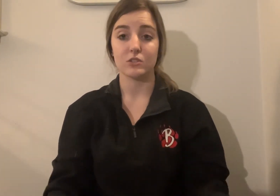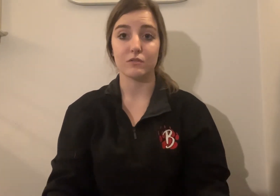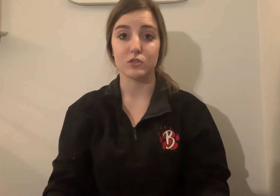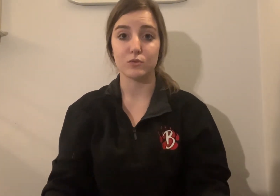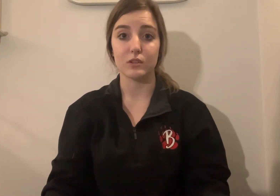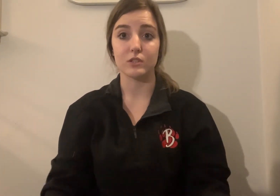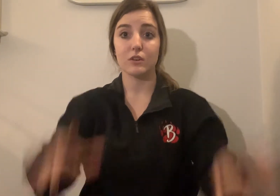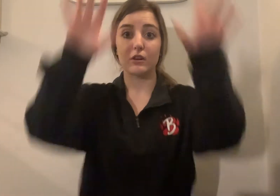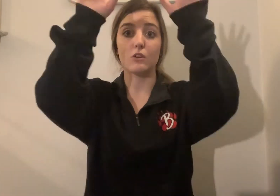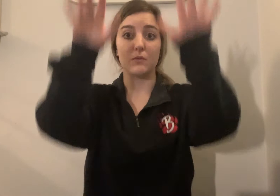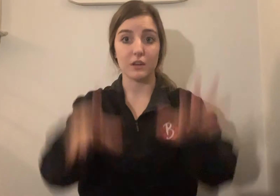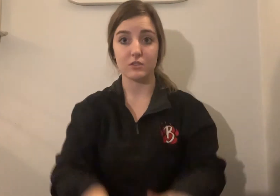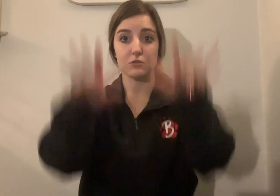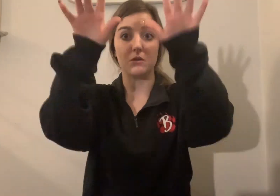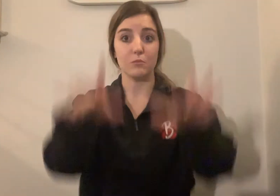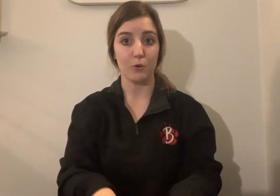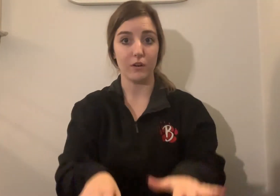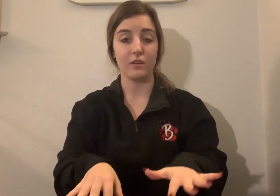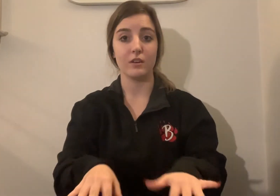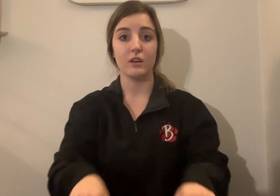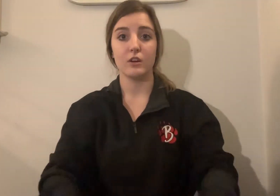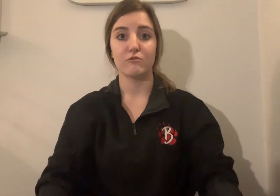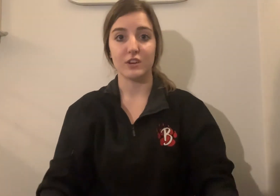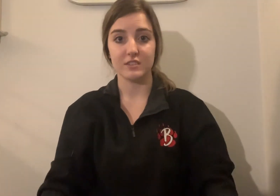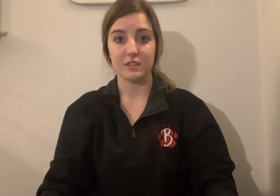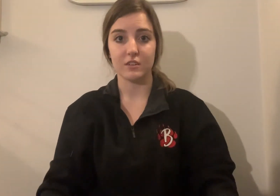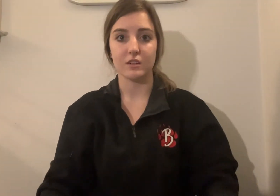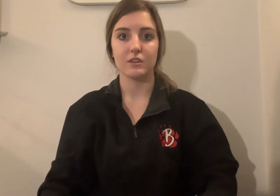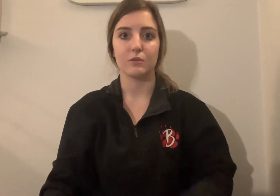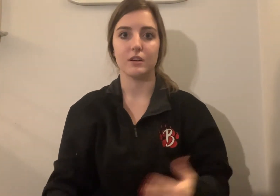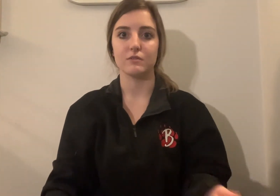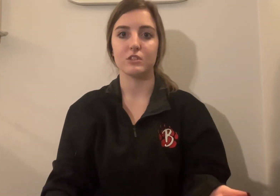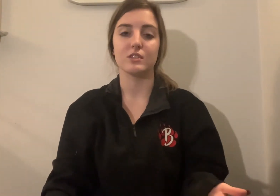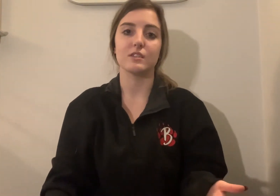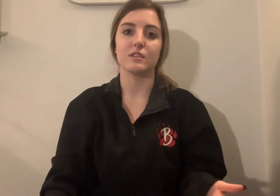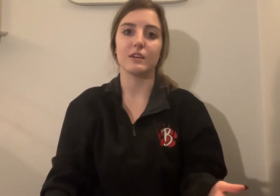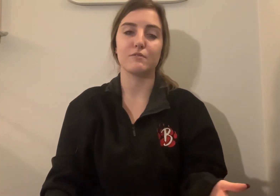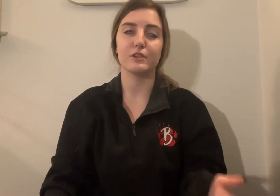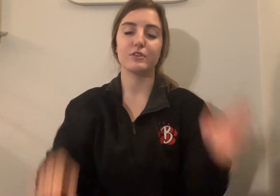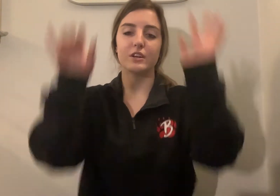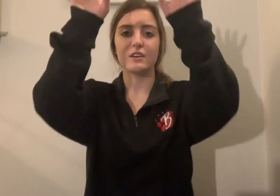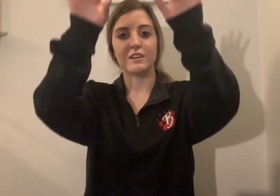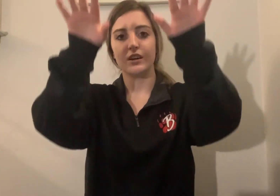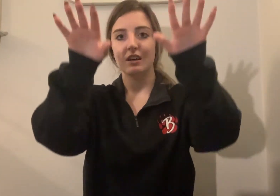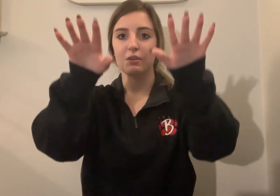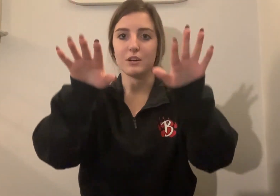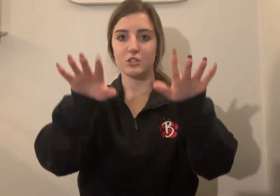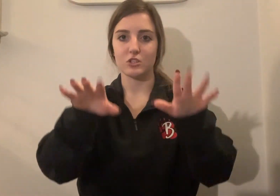it's really snowing, you might do it more frantically. Whereas if it's just a light flurry, it might just trickle